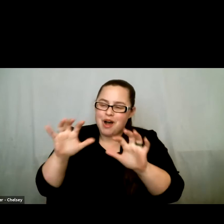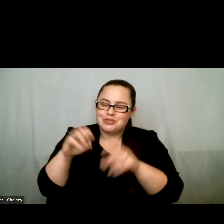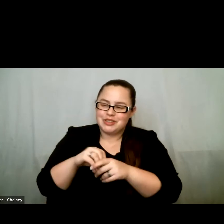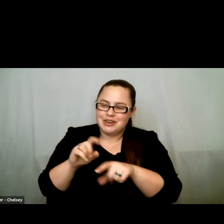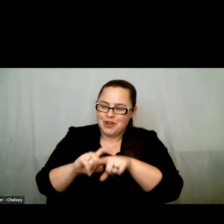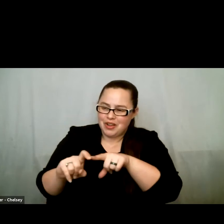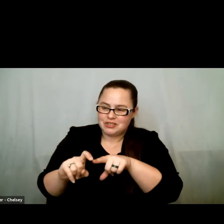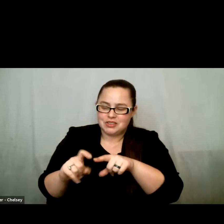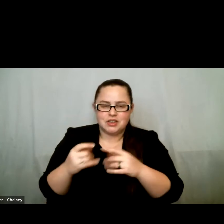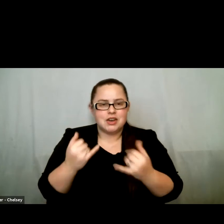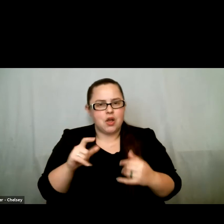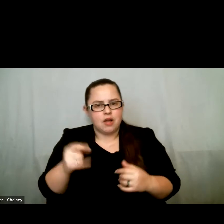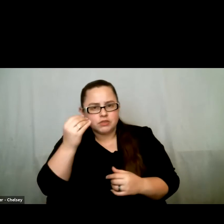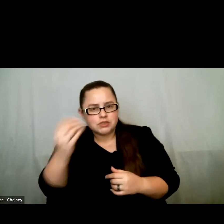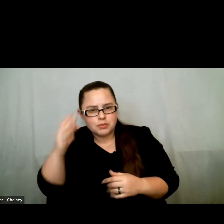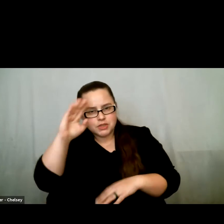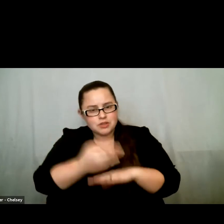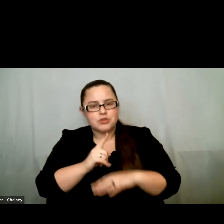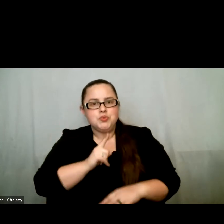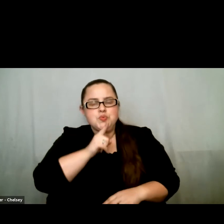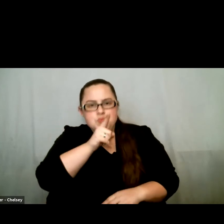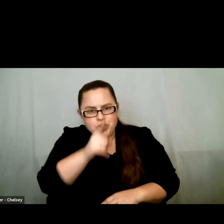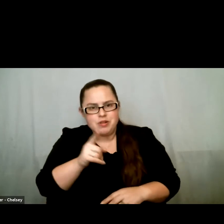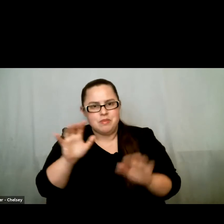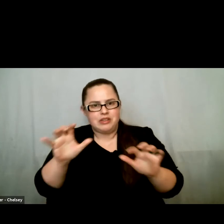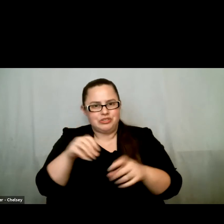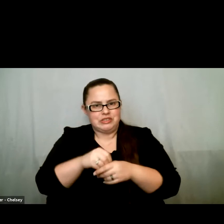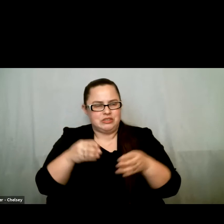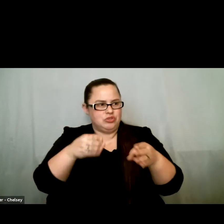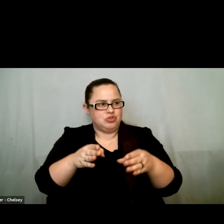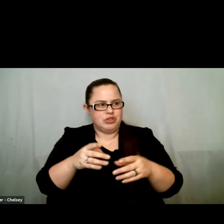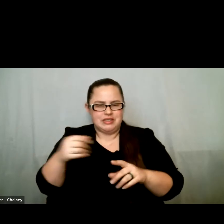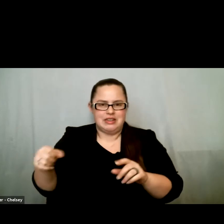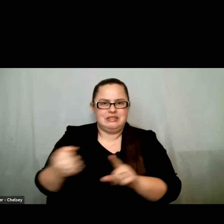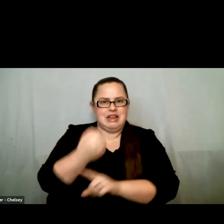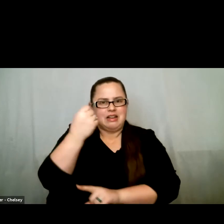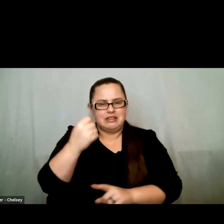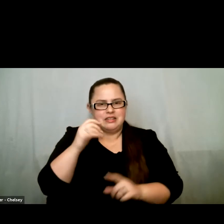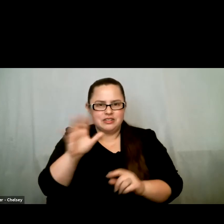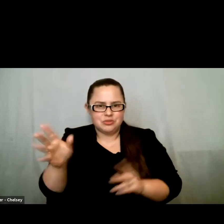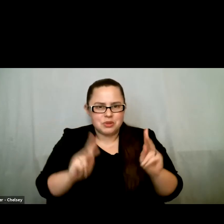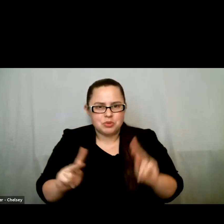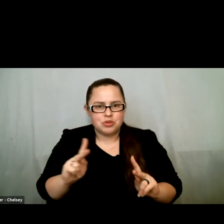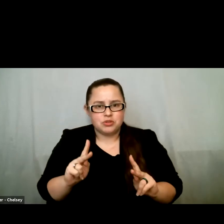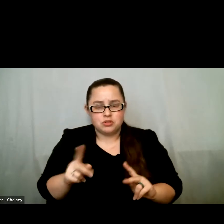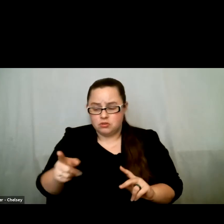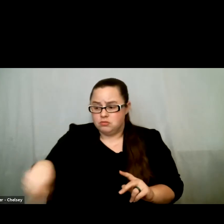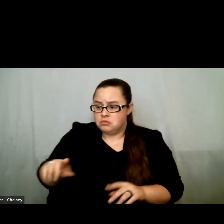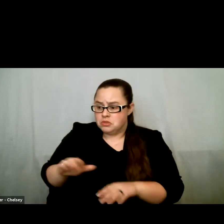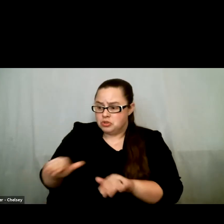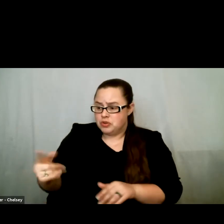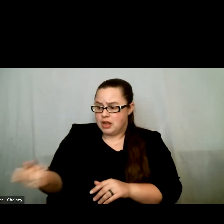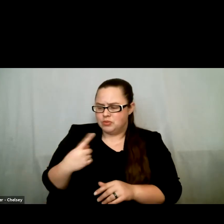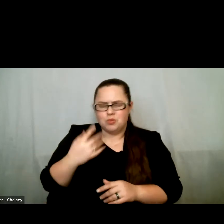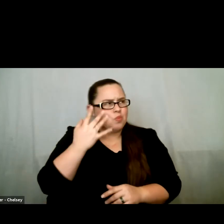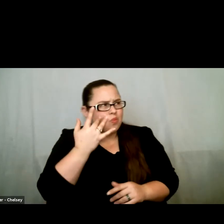sons that there are real monsters walking around in the streets attacking Asians. My children ask why Asians are specifically targeted. I told